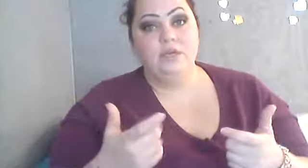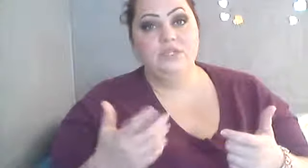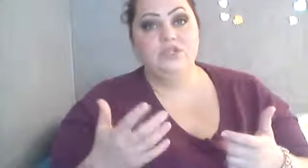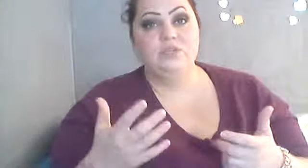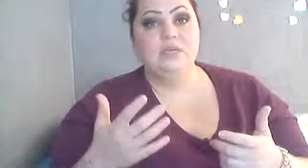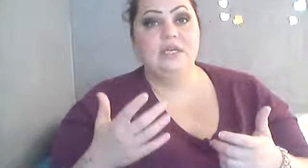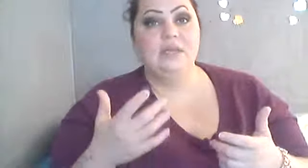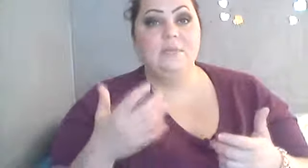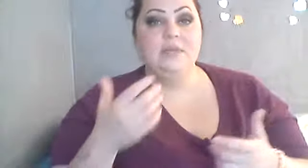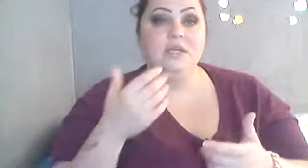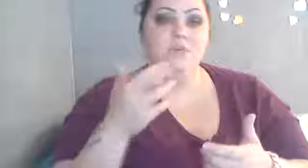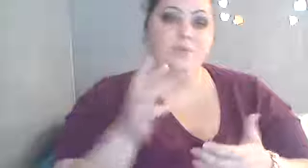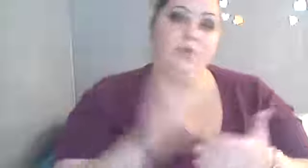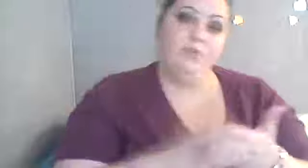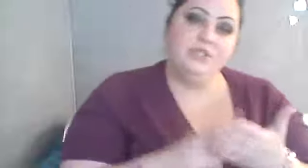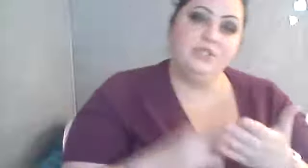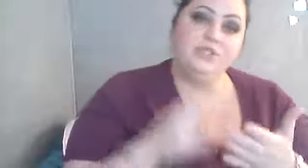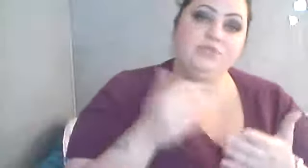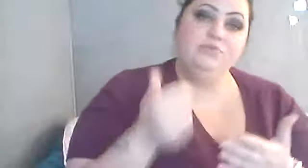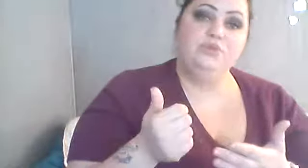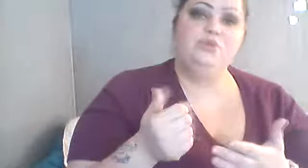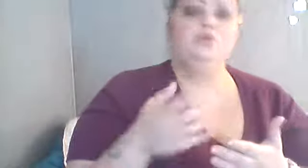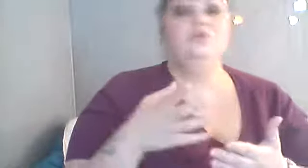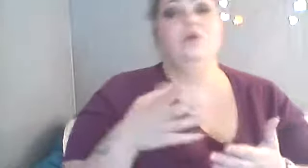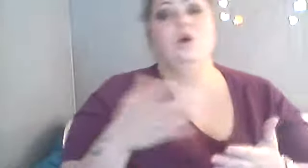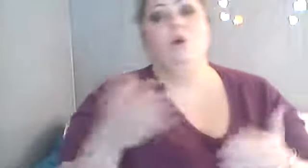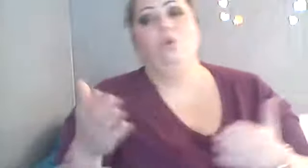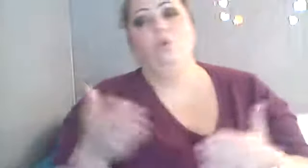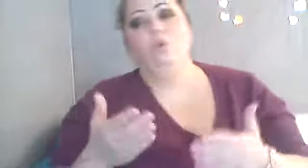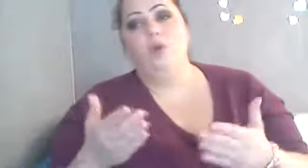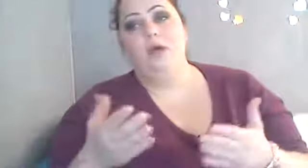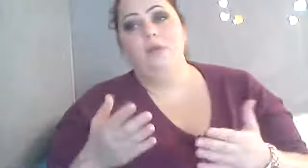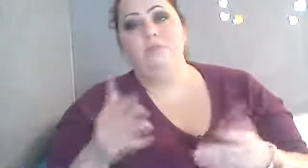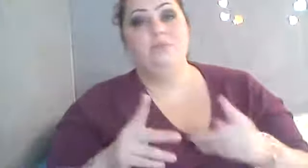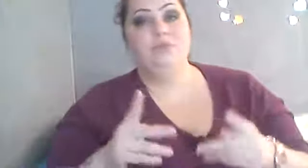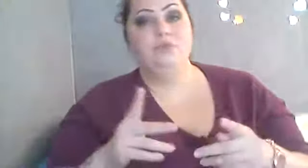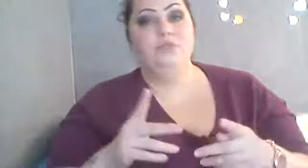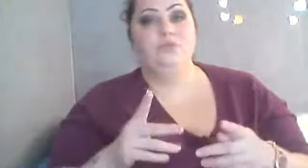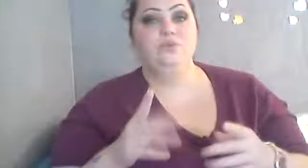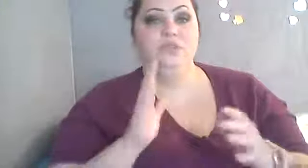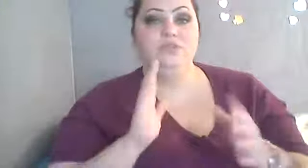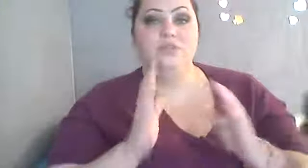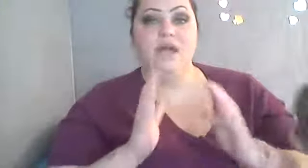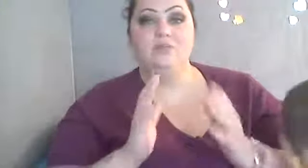it's just really going to be what research you do, what people you interact